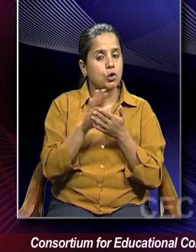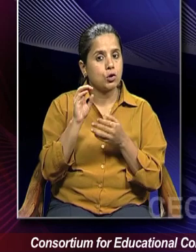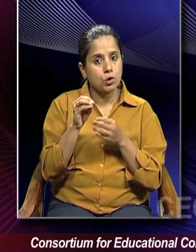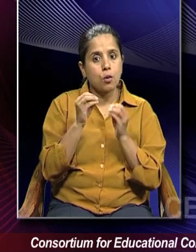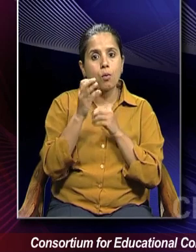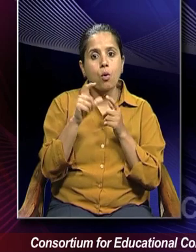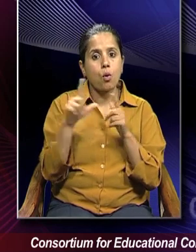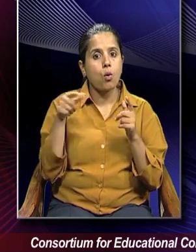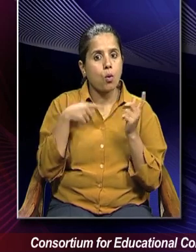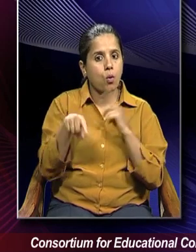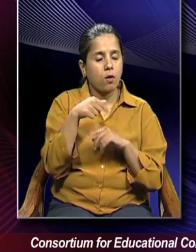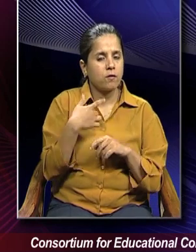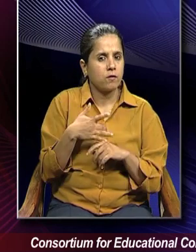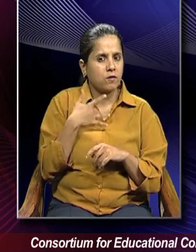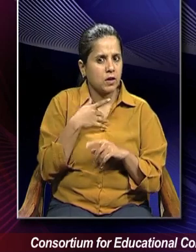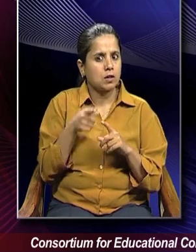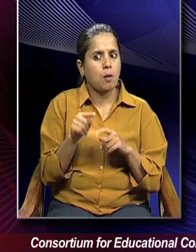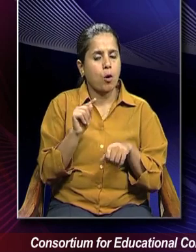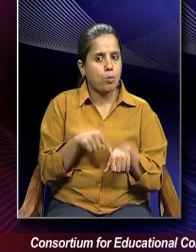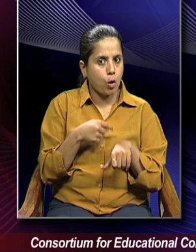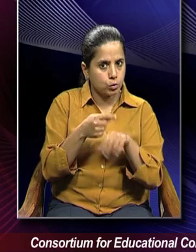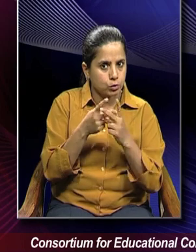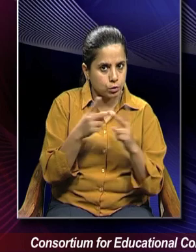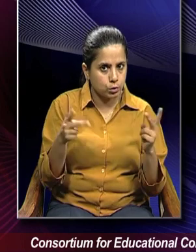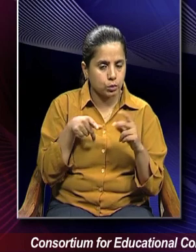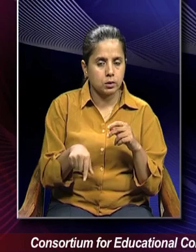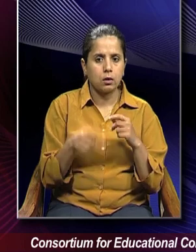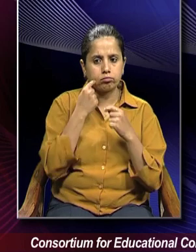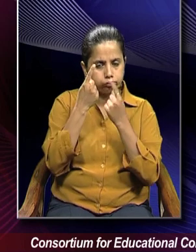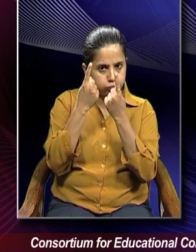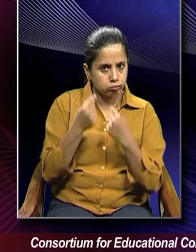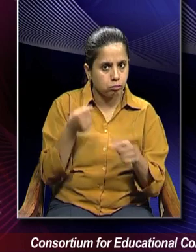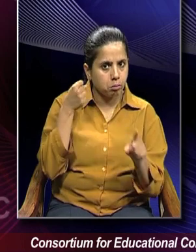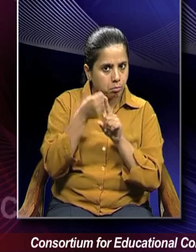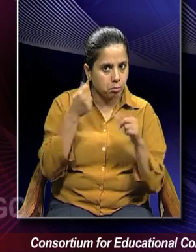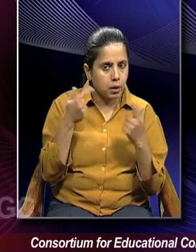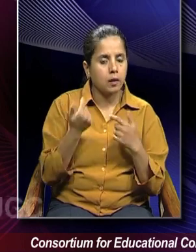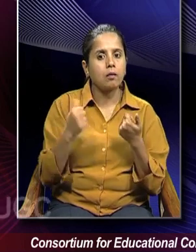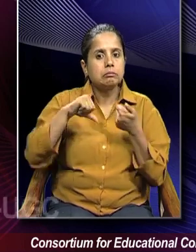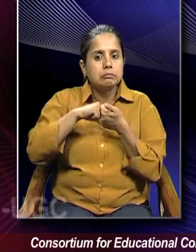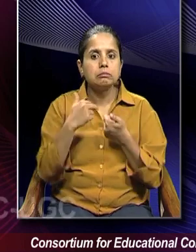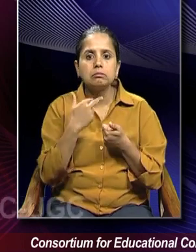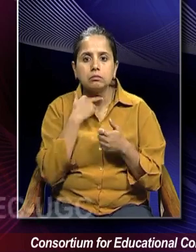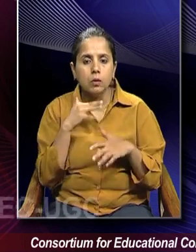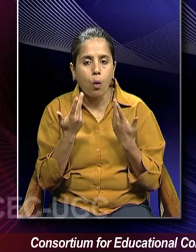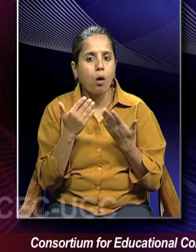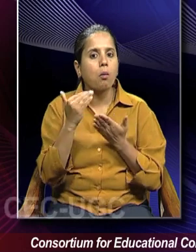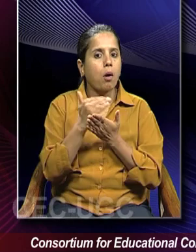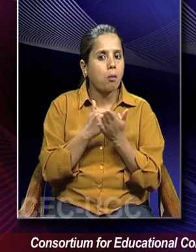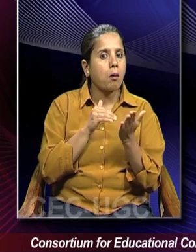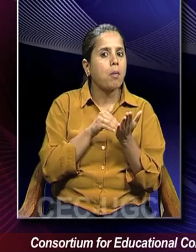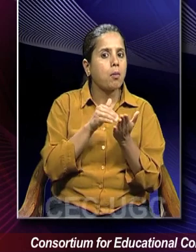for getting a feel of the opportunities and assessing impact intensity of threats and events.